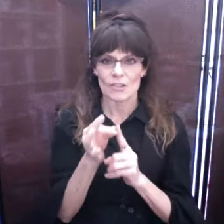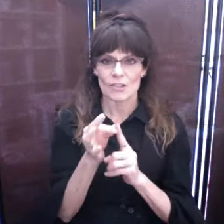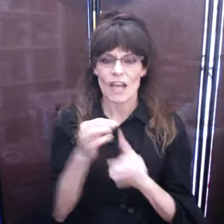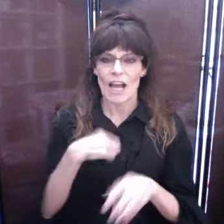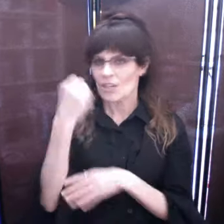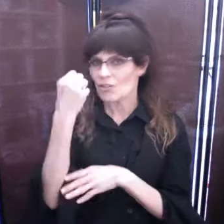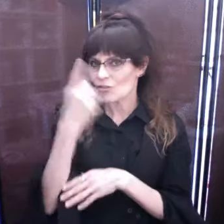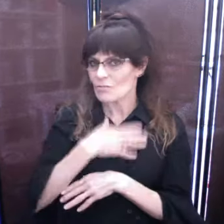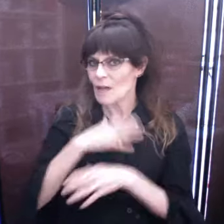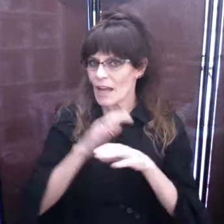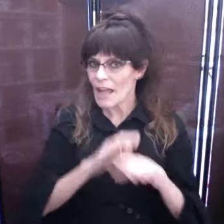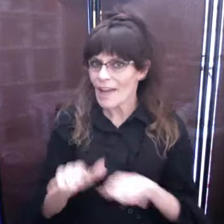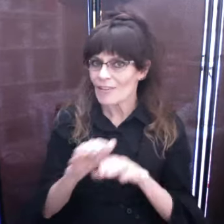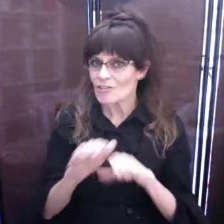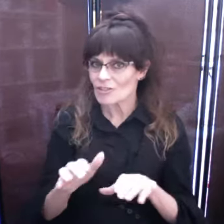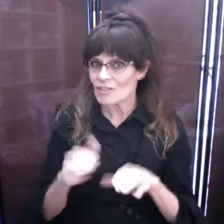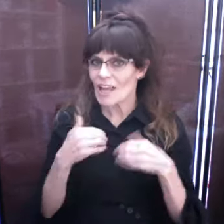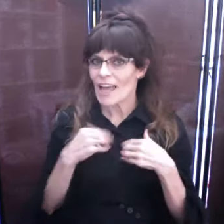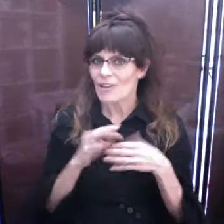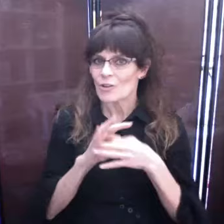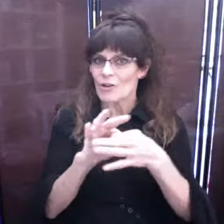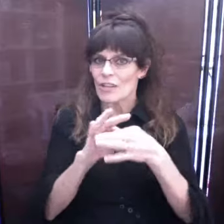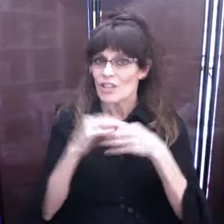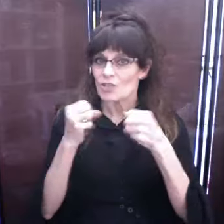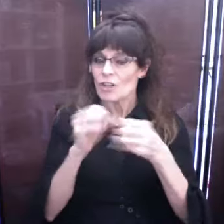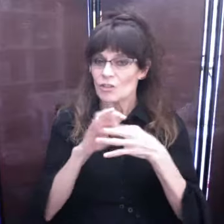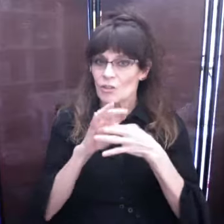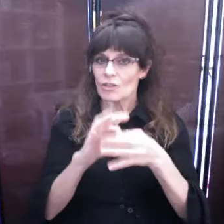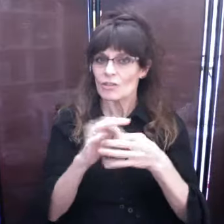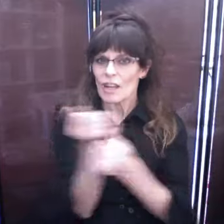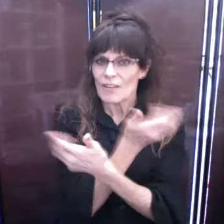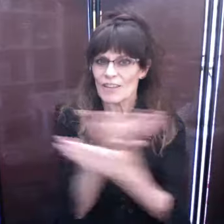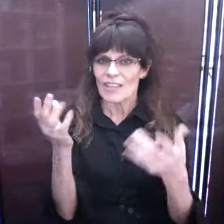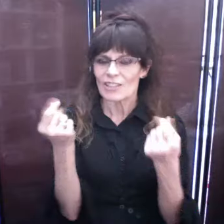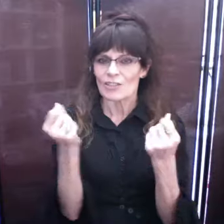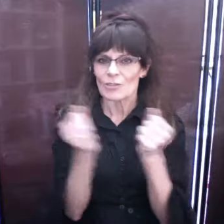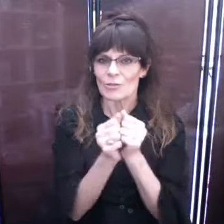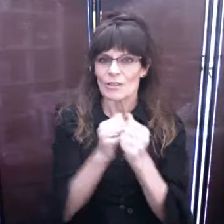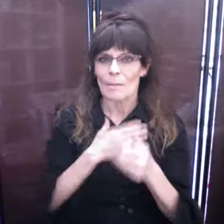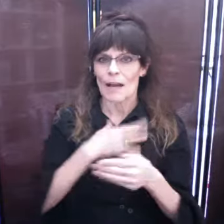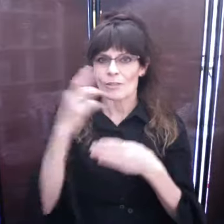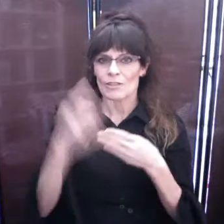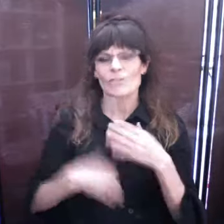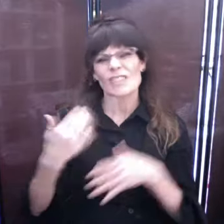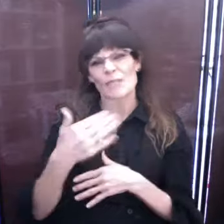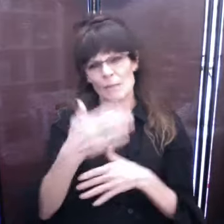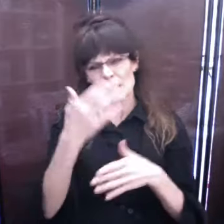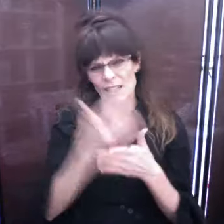my actions had a correlation, a strong correlation, had everything to do with my results. Sometimes I used to end with that story, and I used to say this,